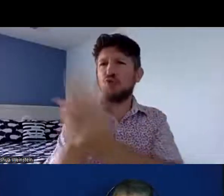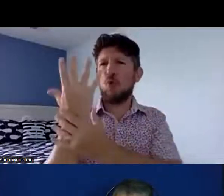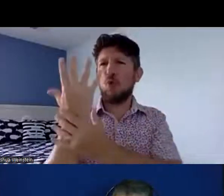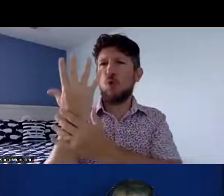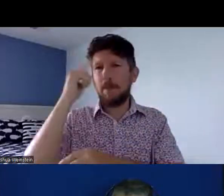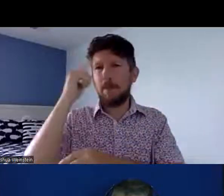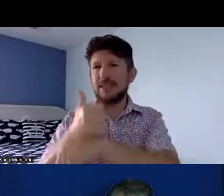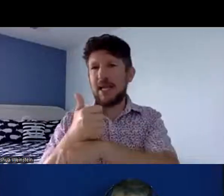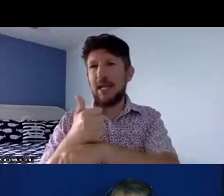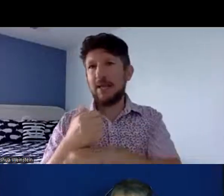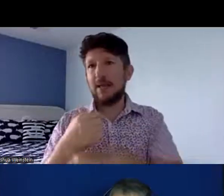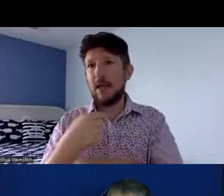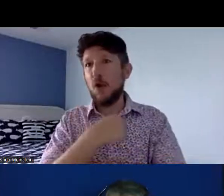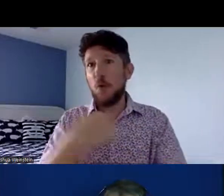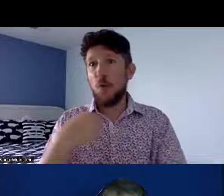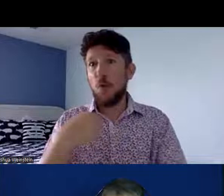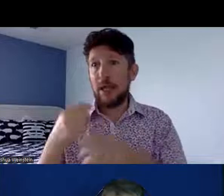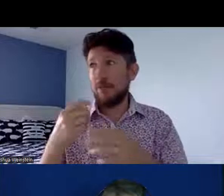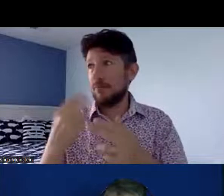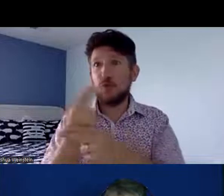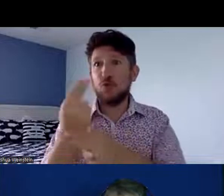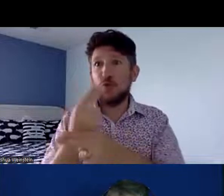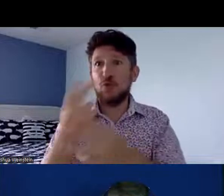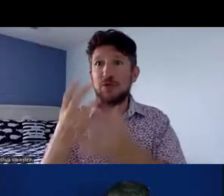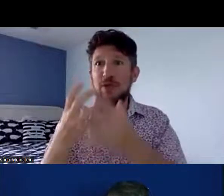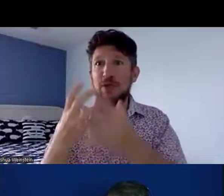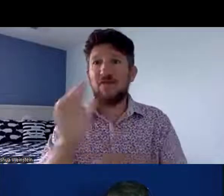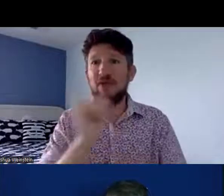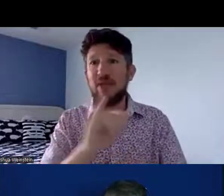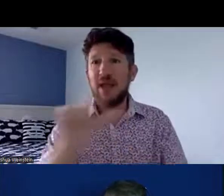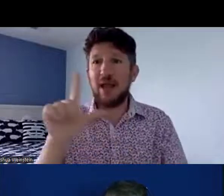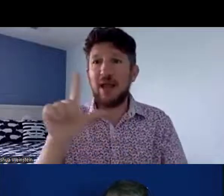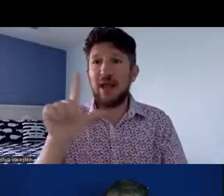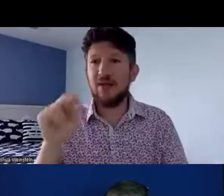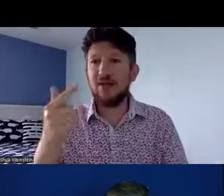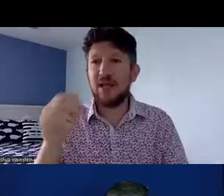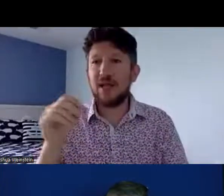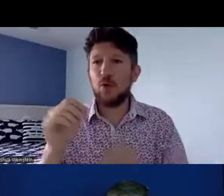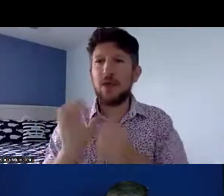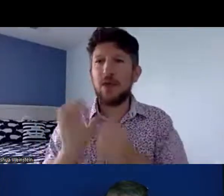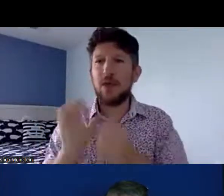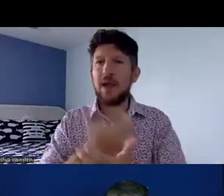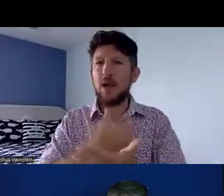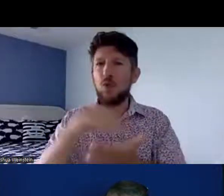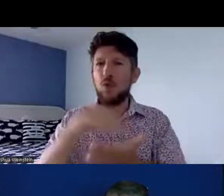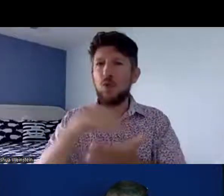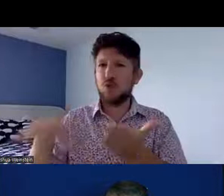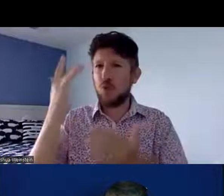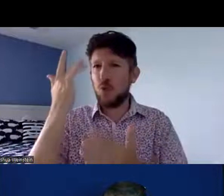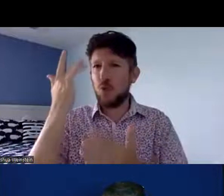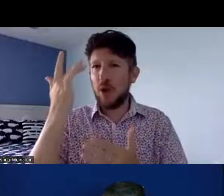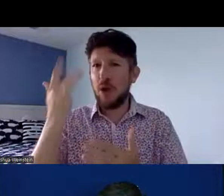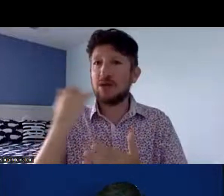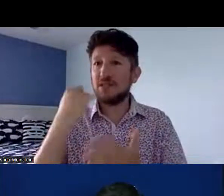learn from those mistakes, and that is a growth mindset. It's used a lot.